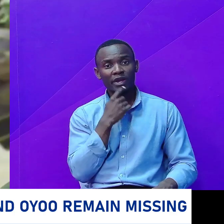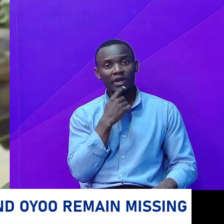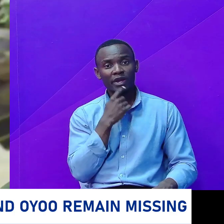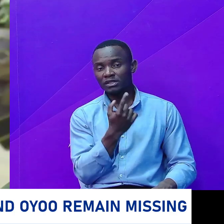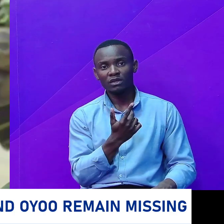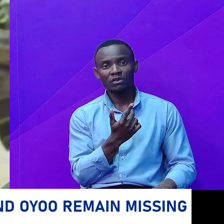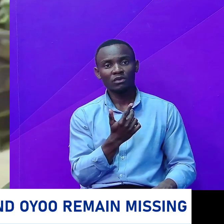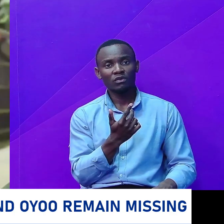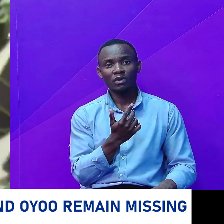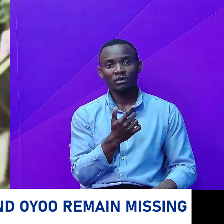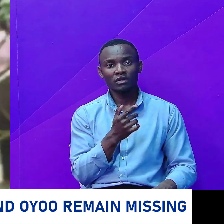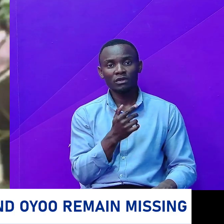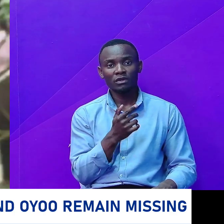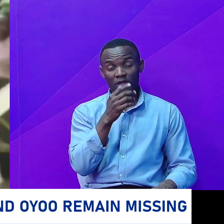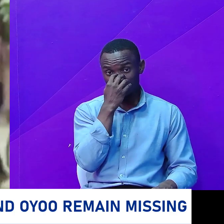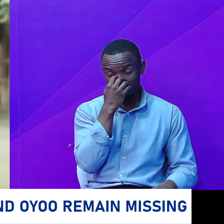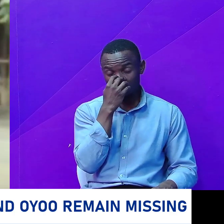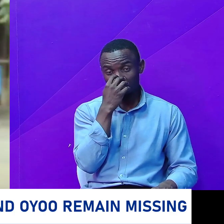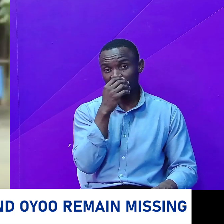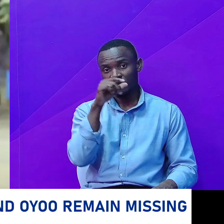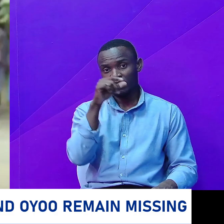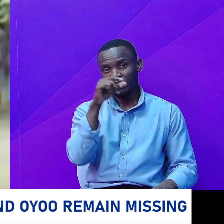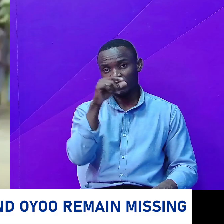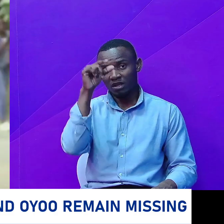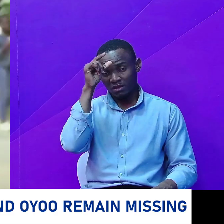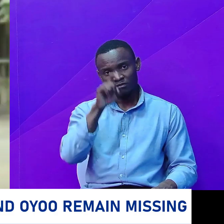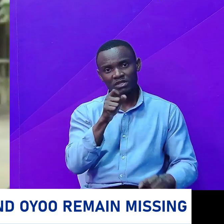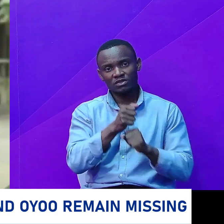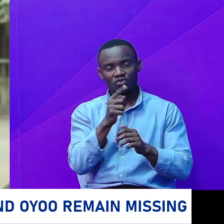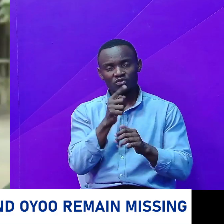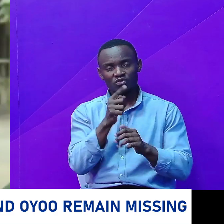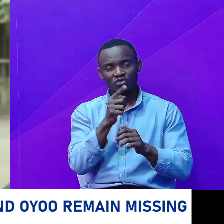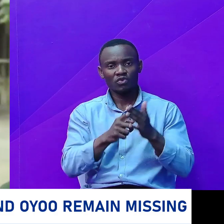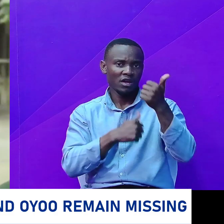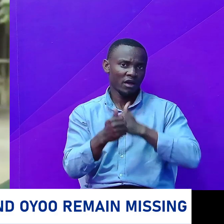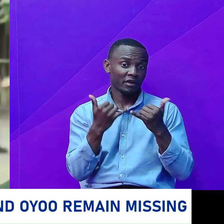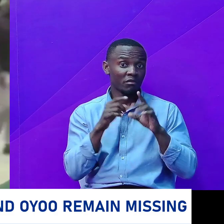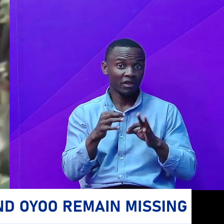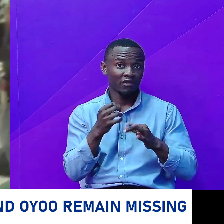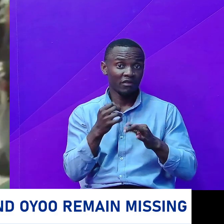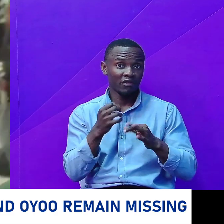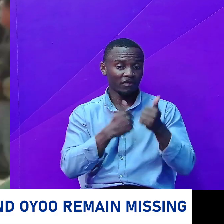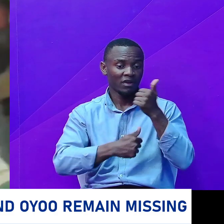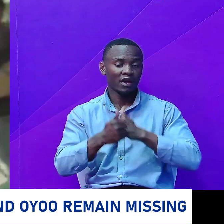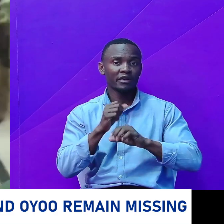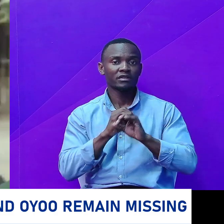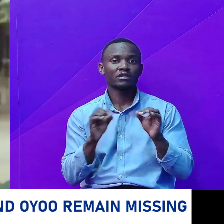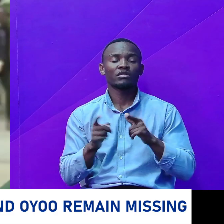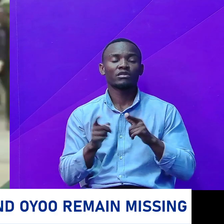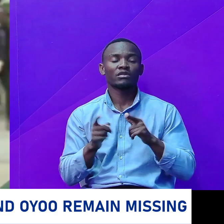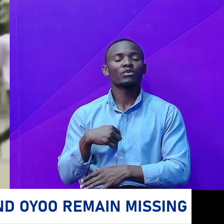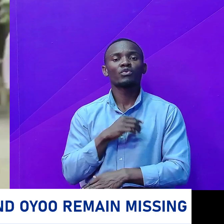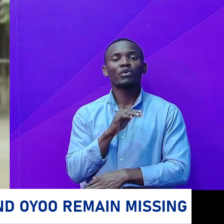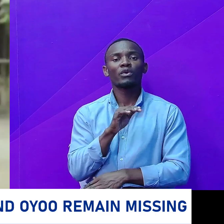style up. It is time to act. And if they don't act, then the